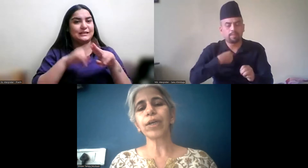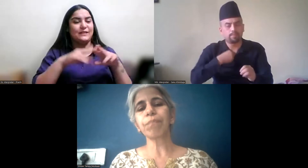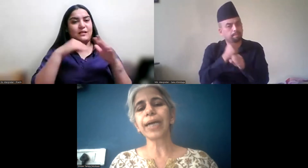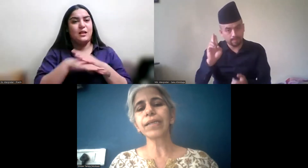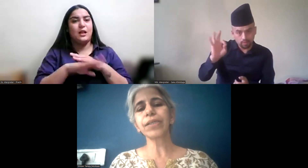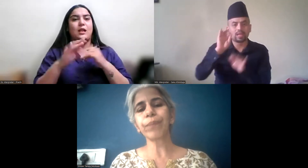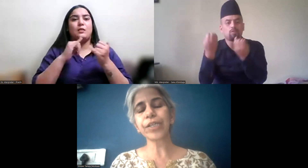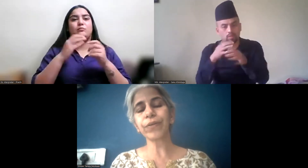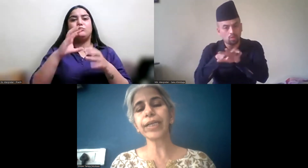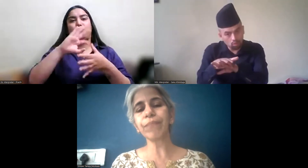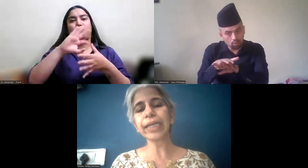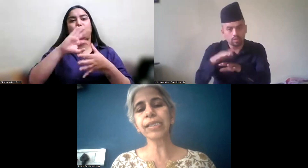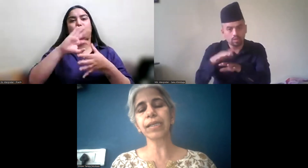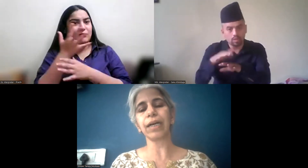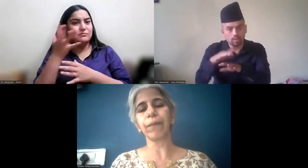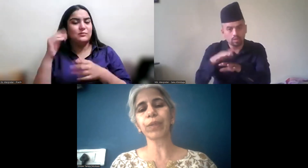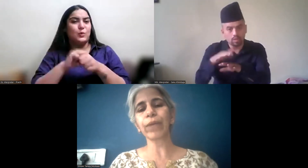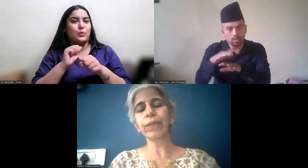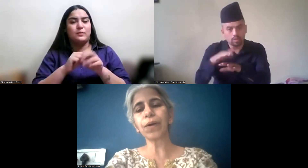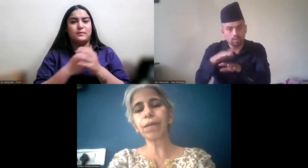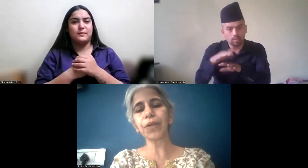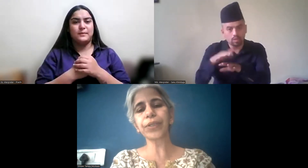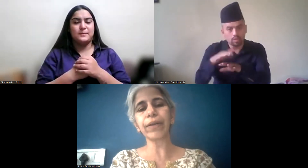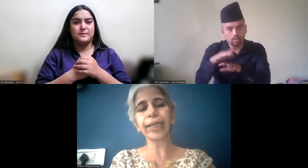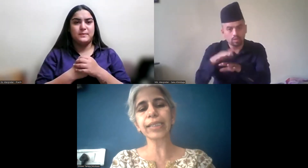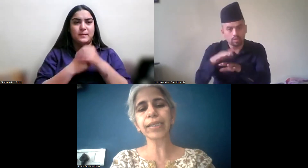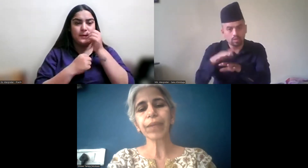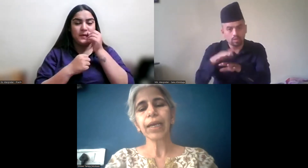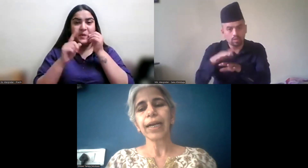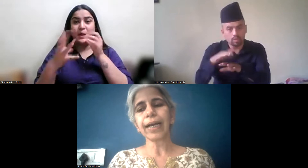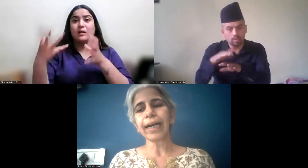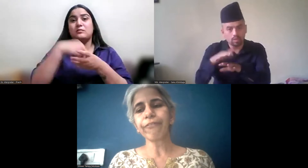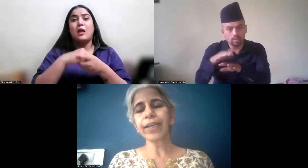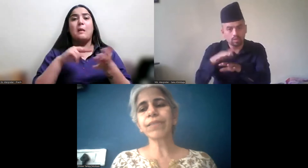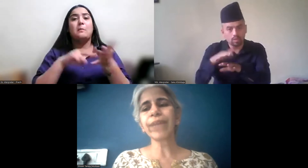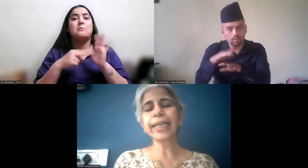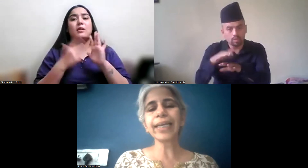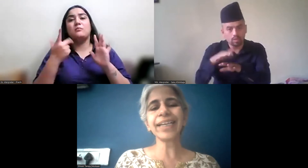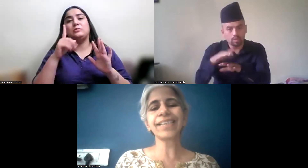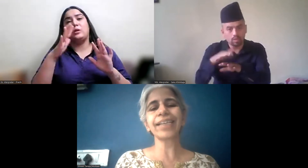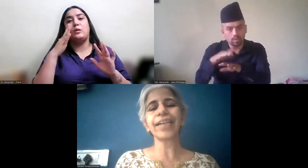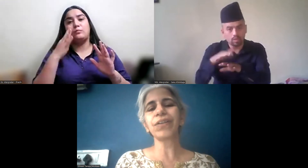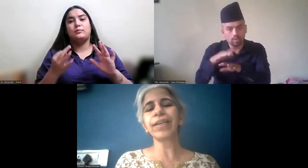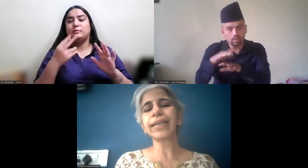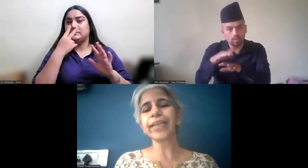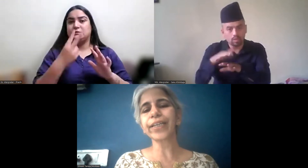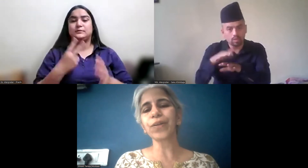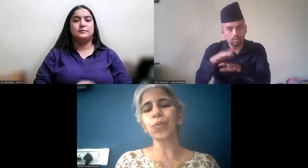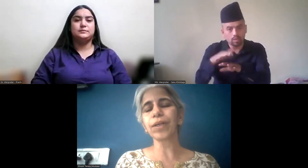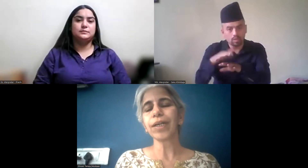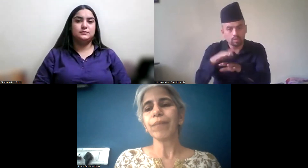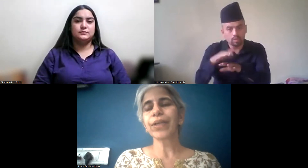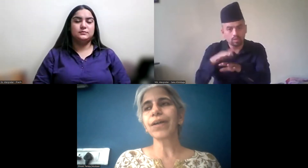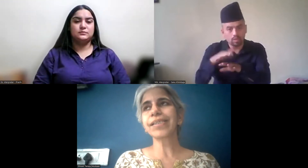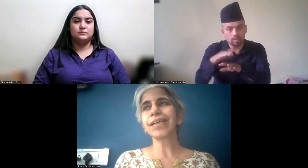what participation really means when we talk about child rights. I feel it's very easy that children are taken